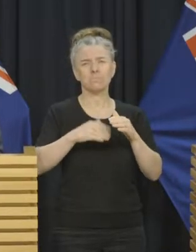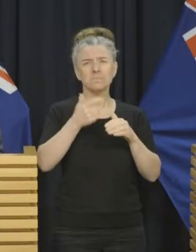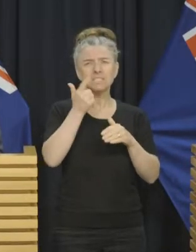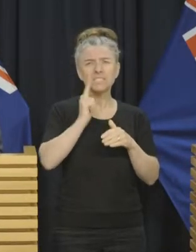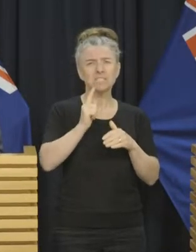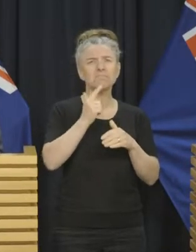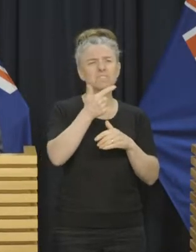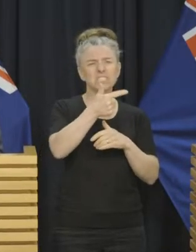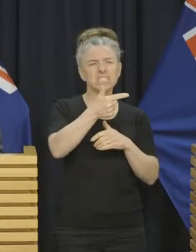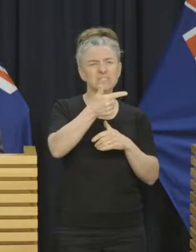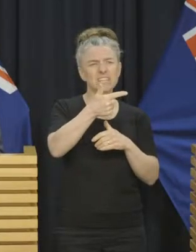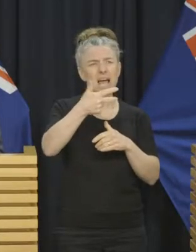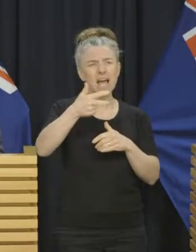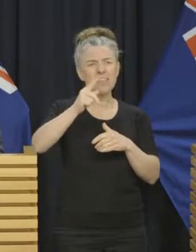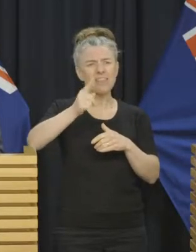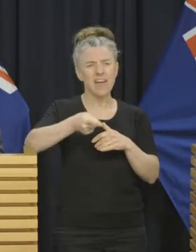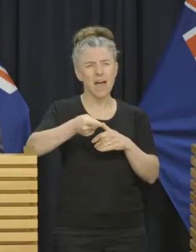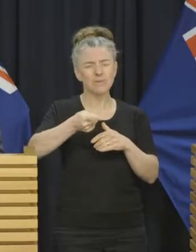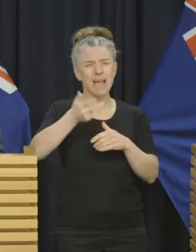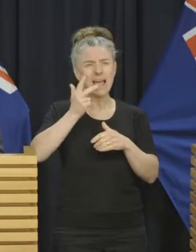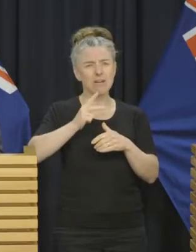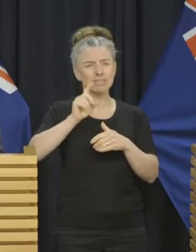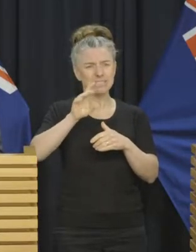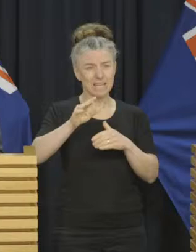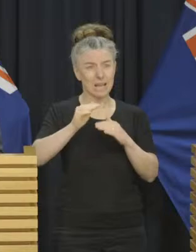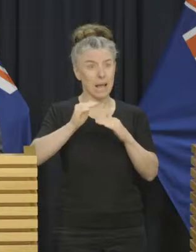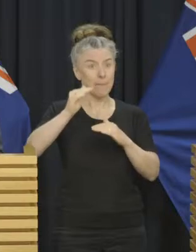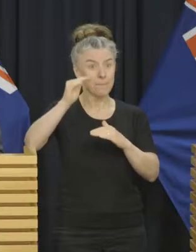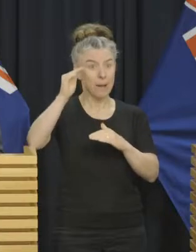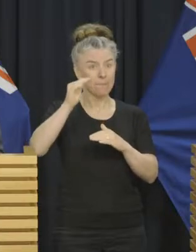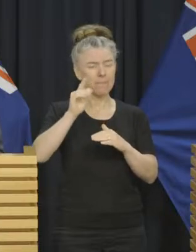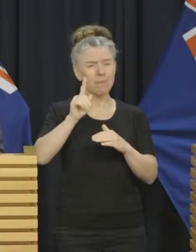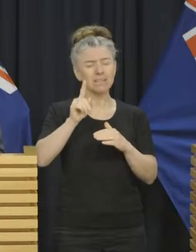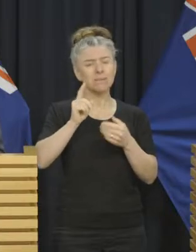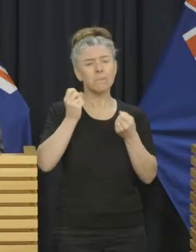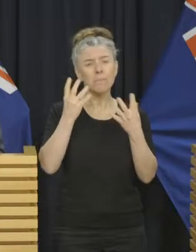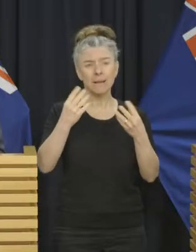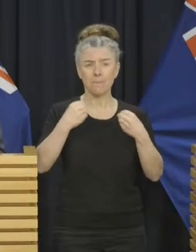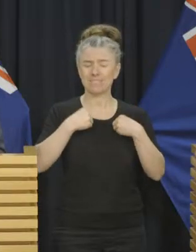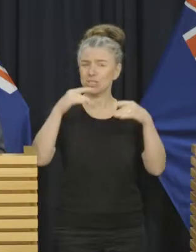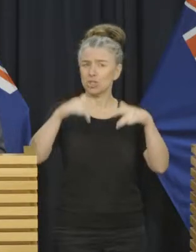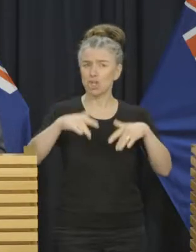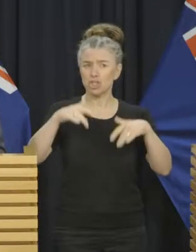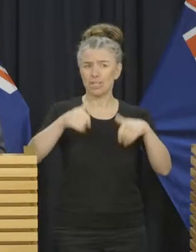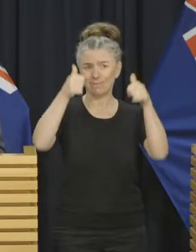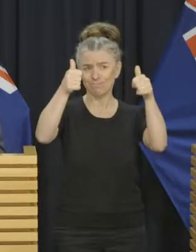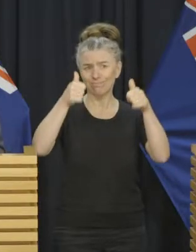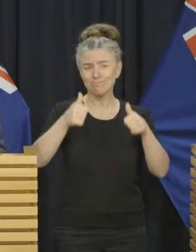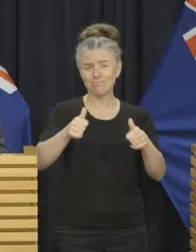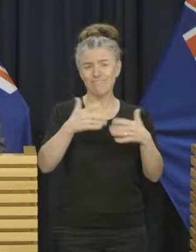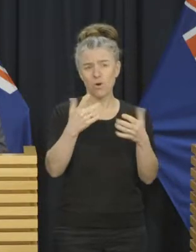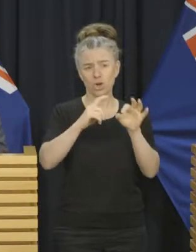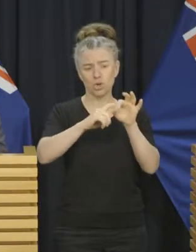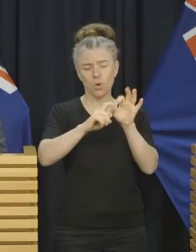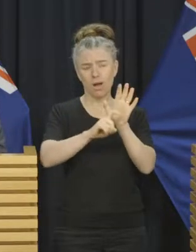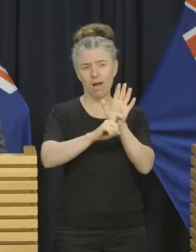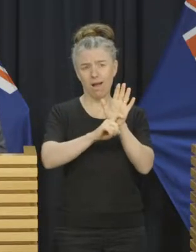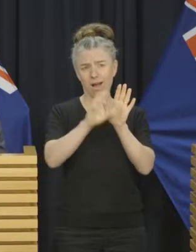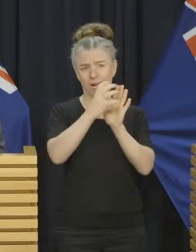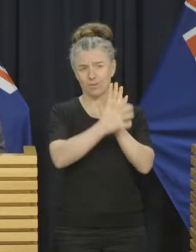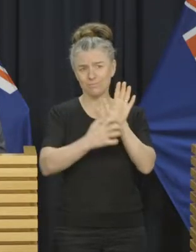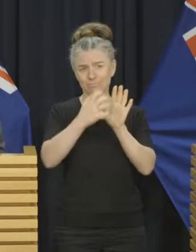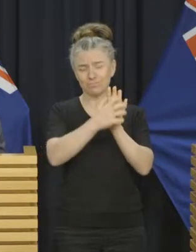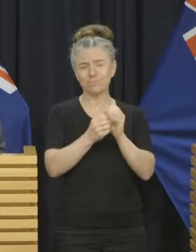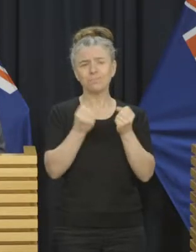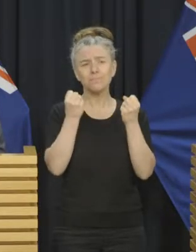78,810 now, but still a number of businesses and organisations that haven't yet got on board. I know that a lot of